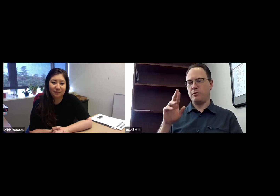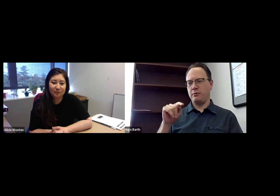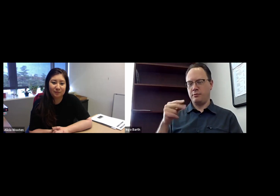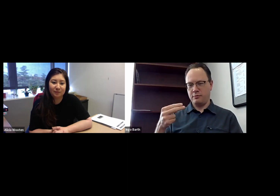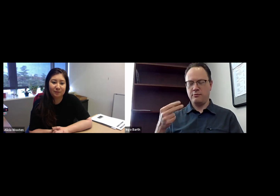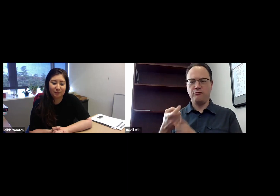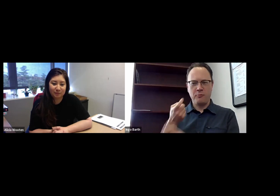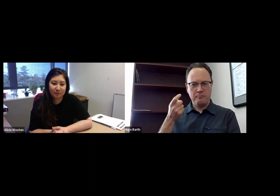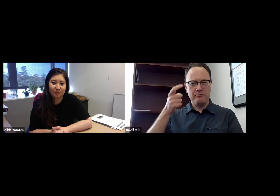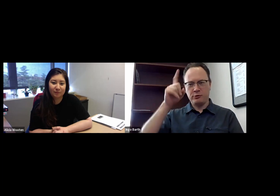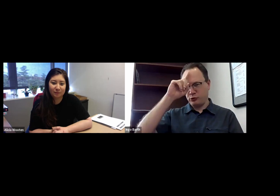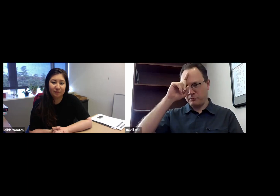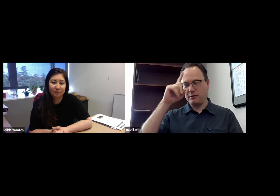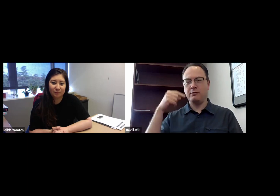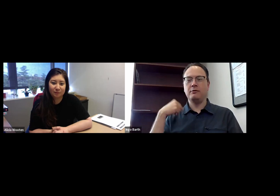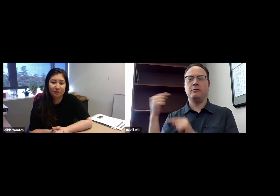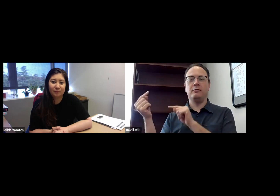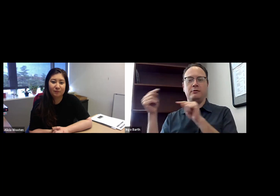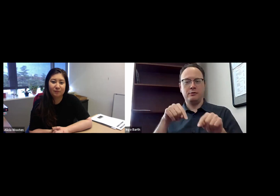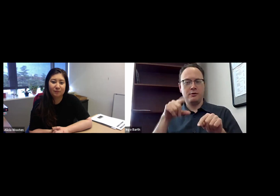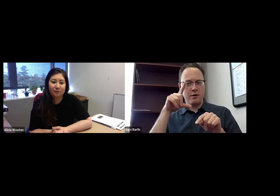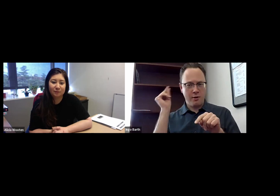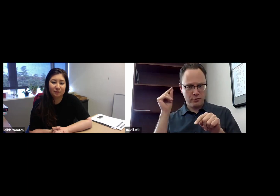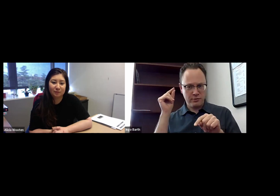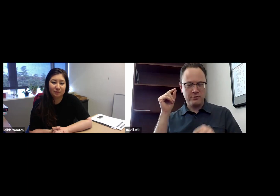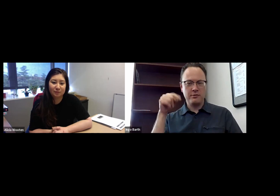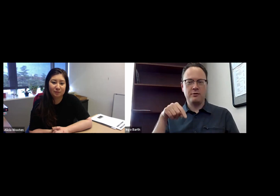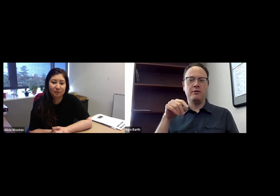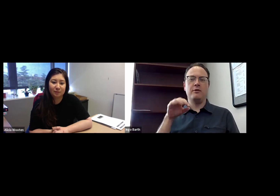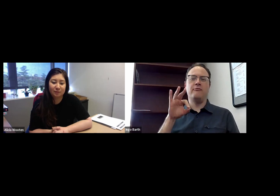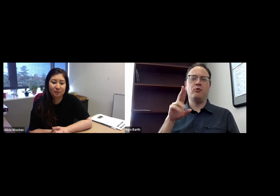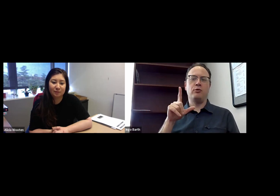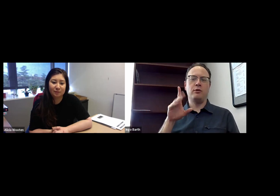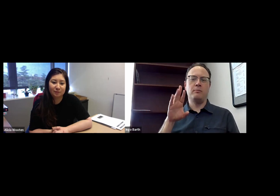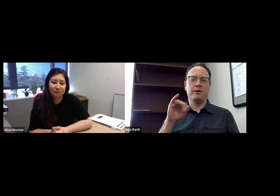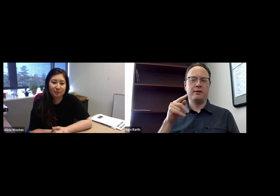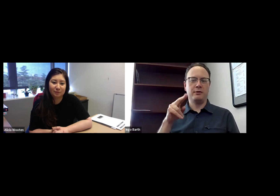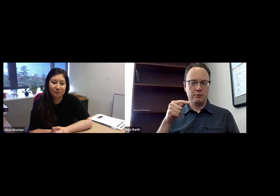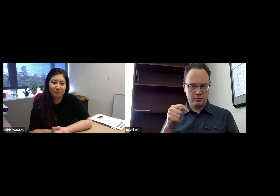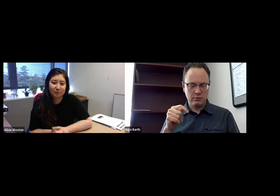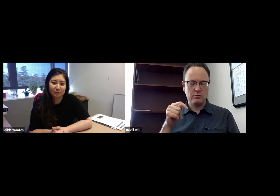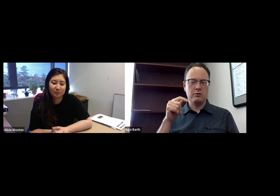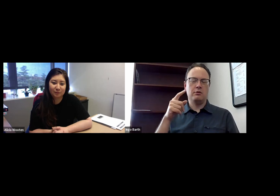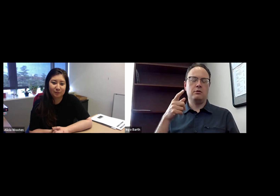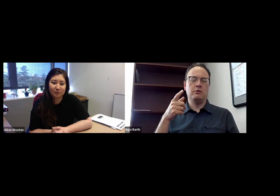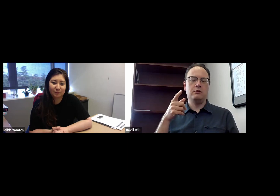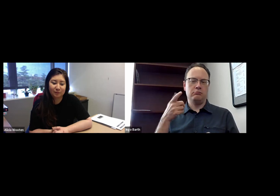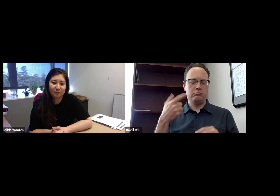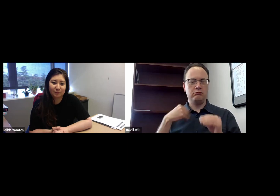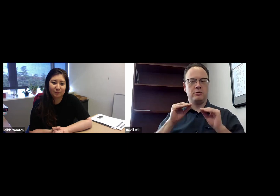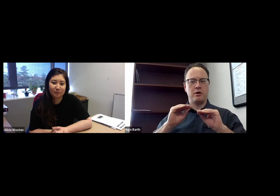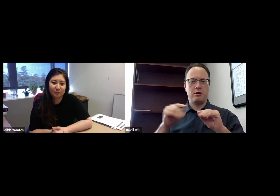My name is Ingo Barth, and I'm from Germany. I'm here at Gallaudet as